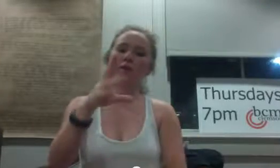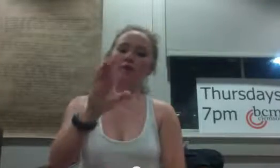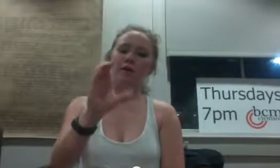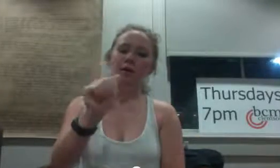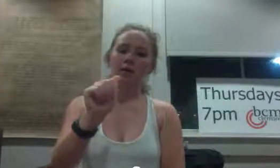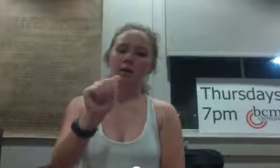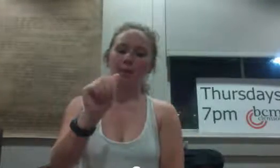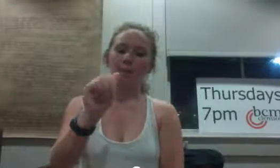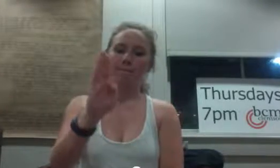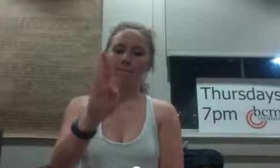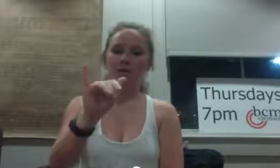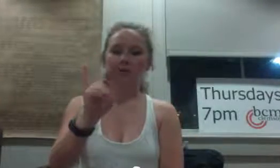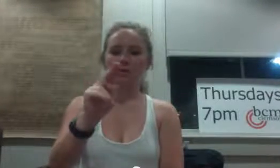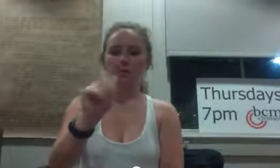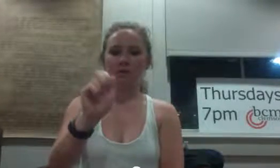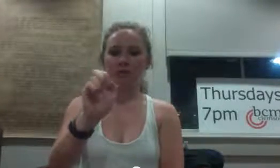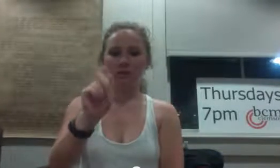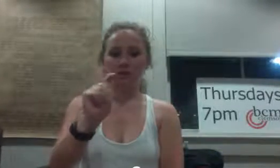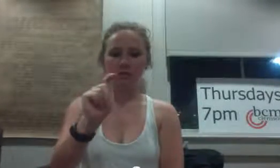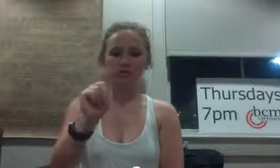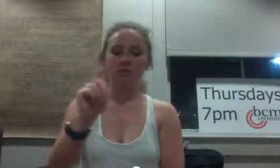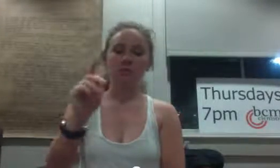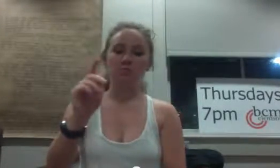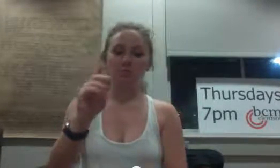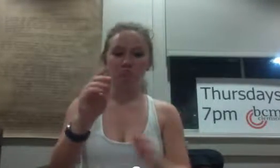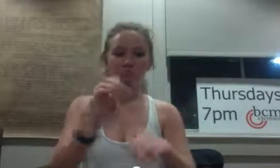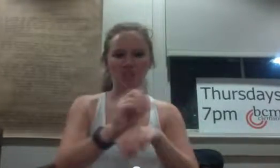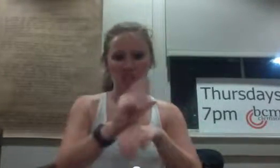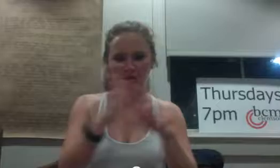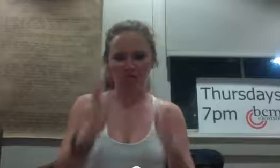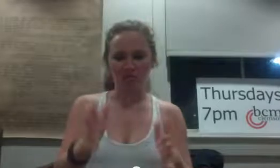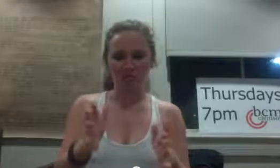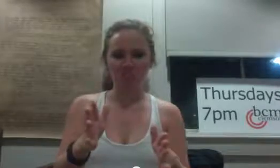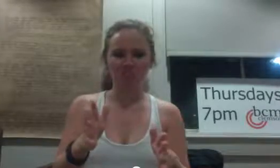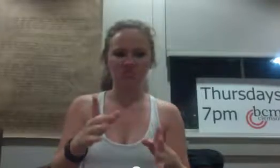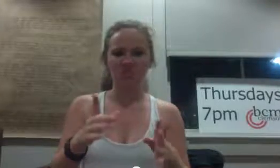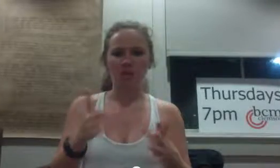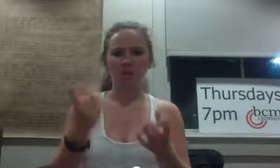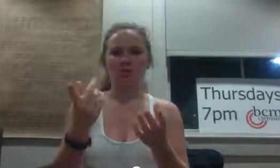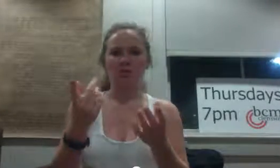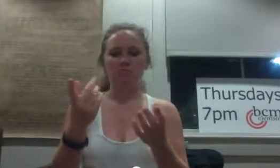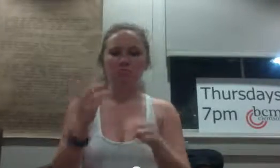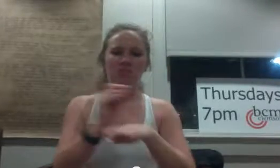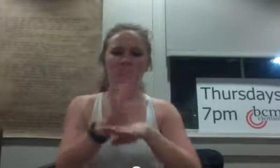chief. He also has a cabinet, which is a group of advisors,